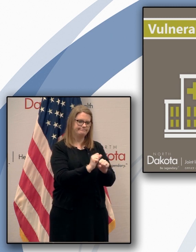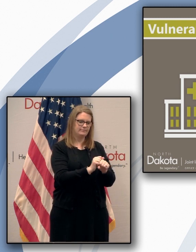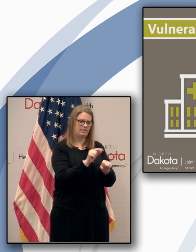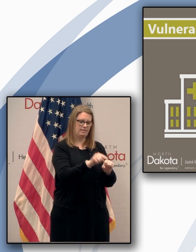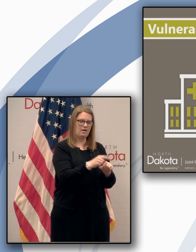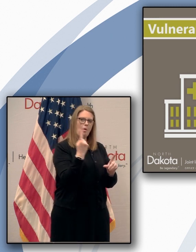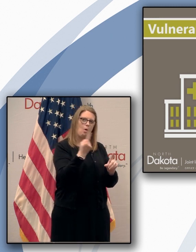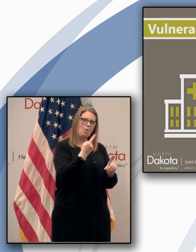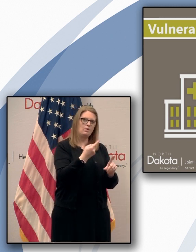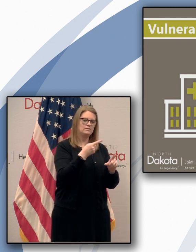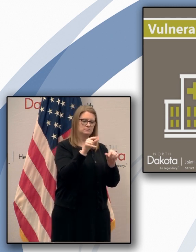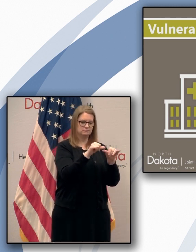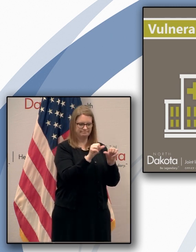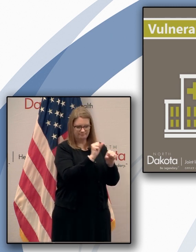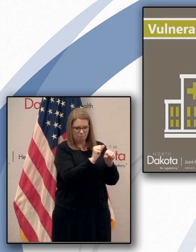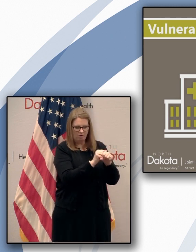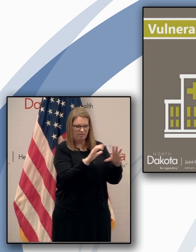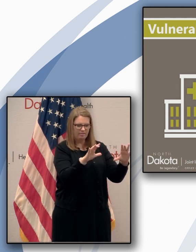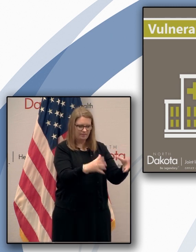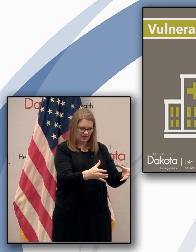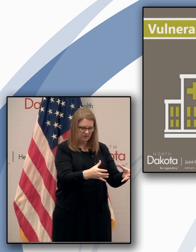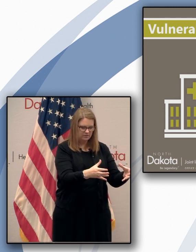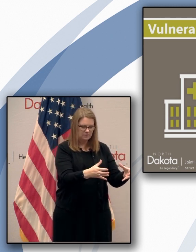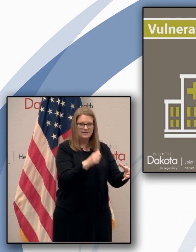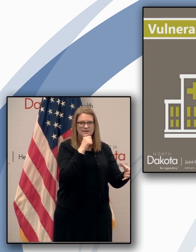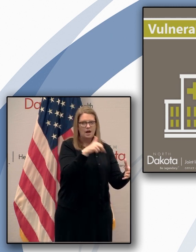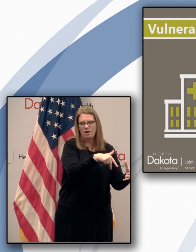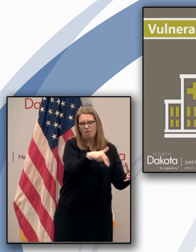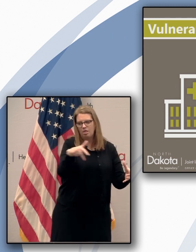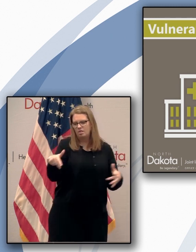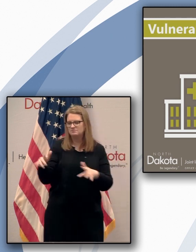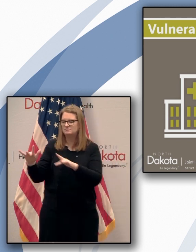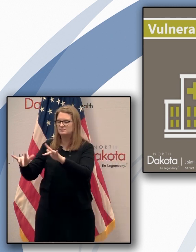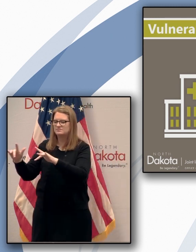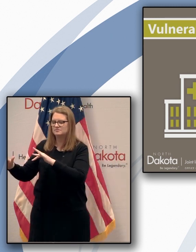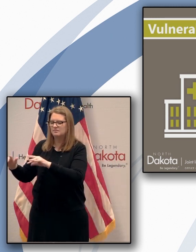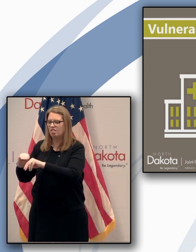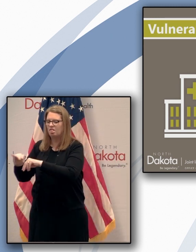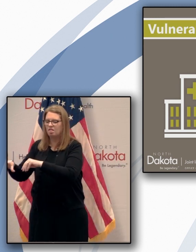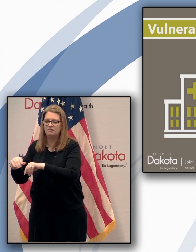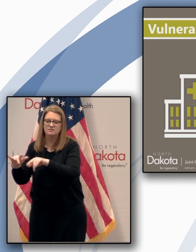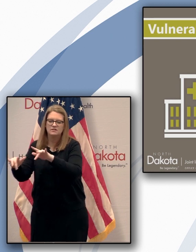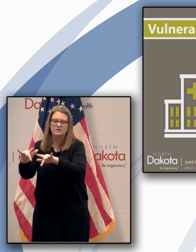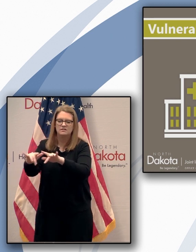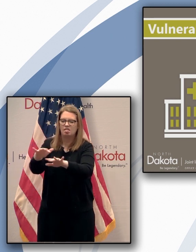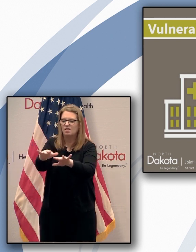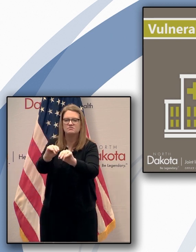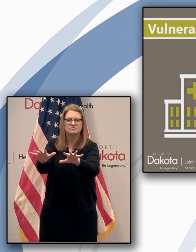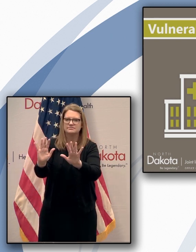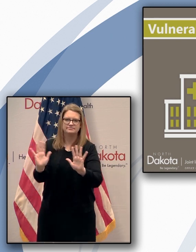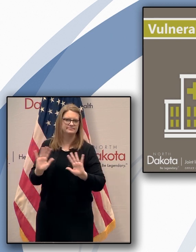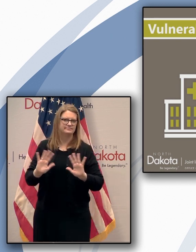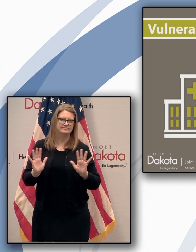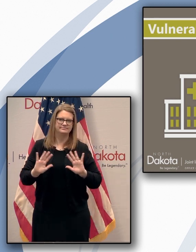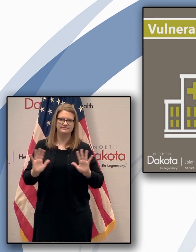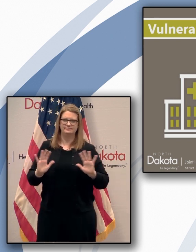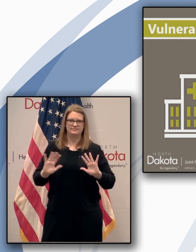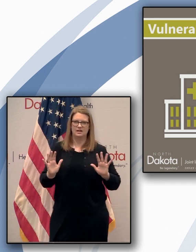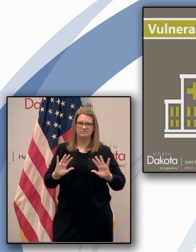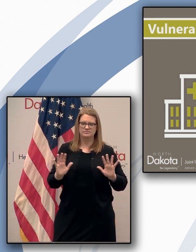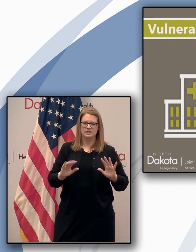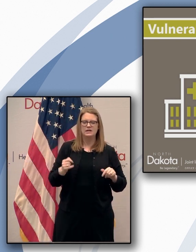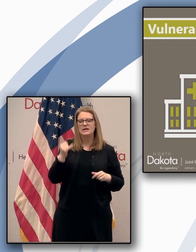rapid response teams that come in. And bottom line is, if we've got this healthcare capacity, if we've got beds available in our